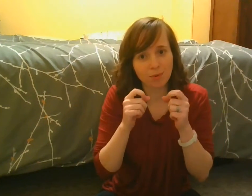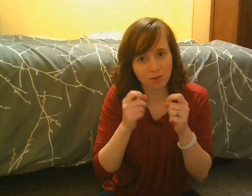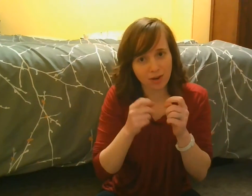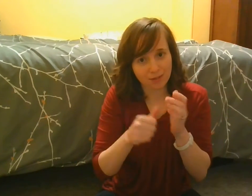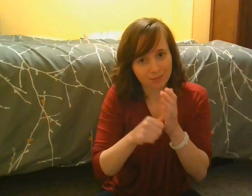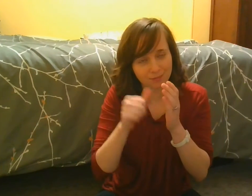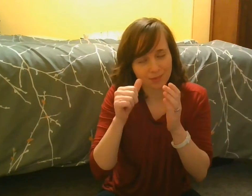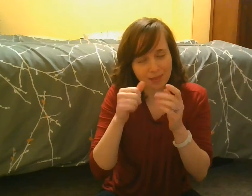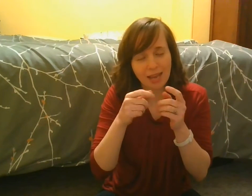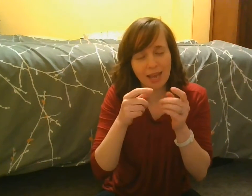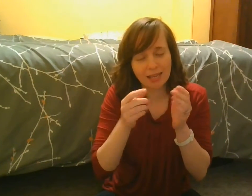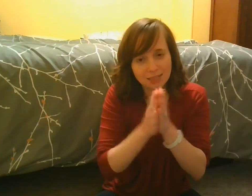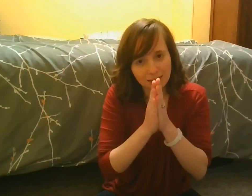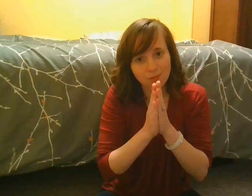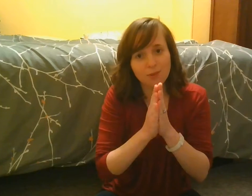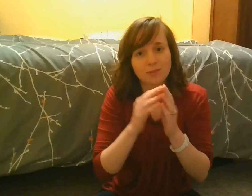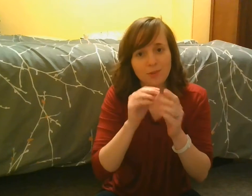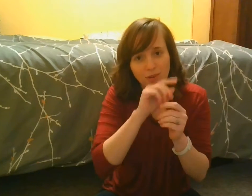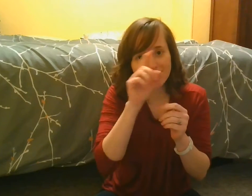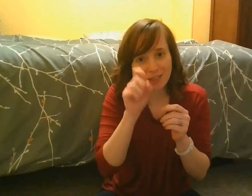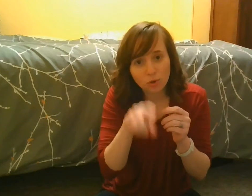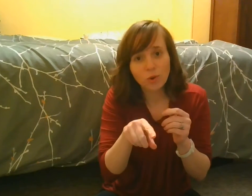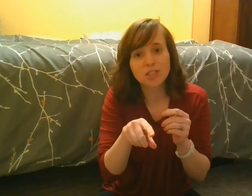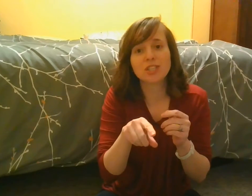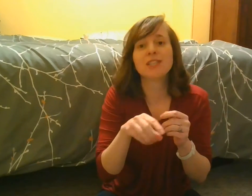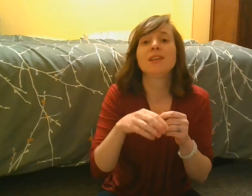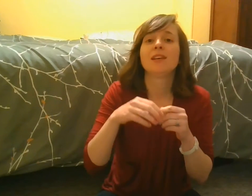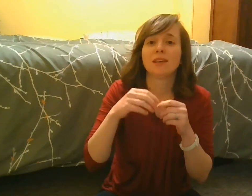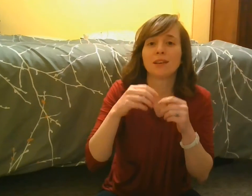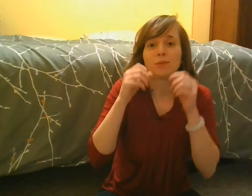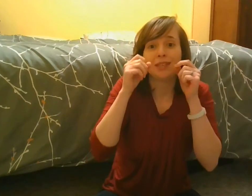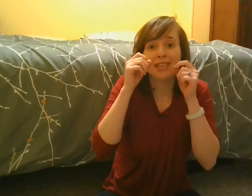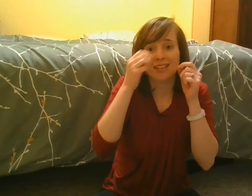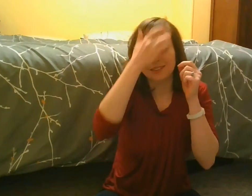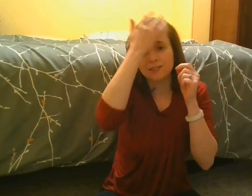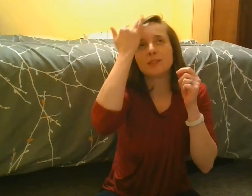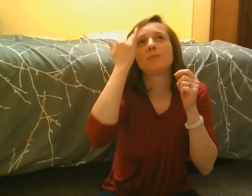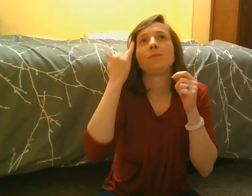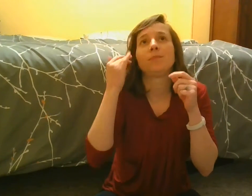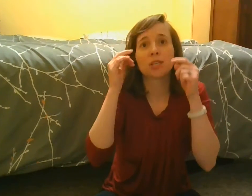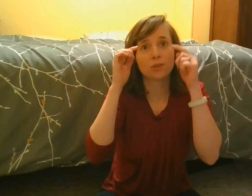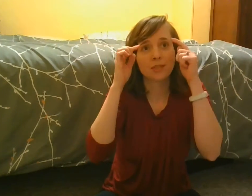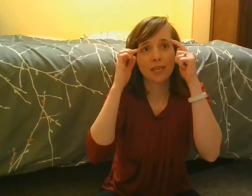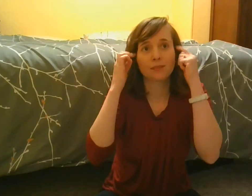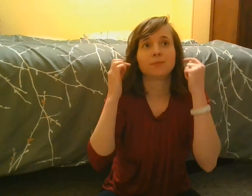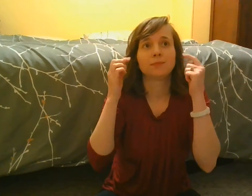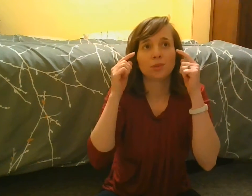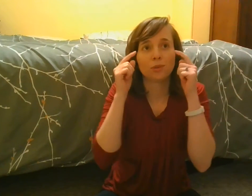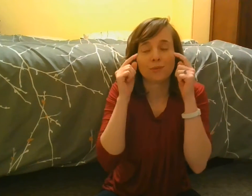you're asking a question, really kind of make sure that you're